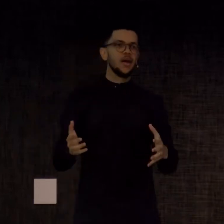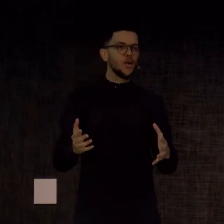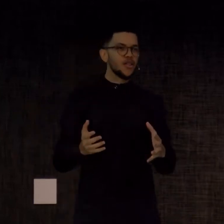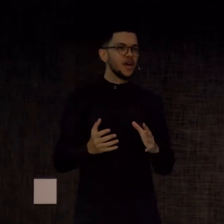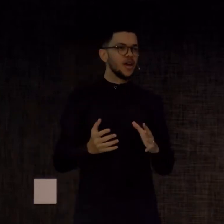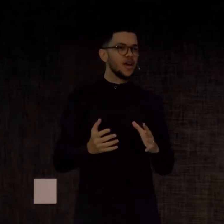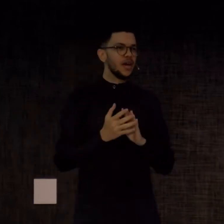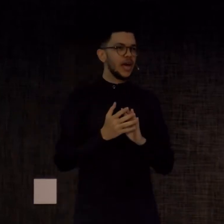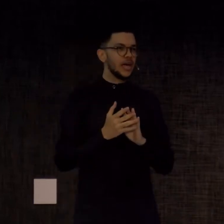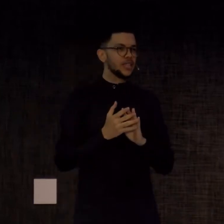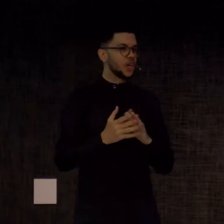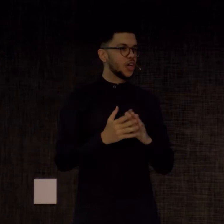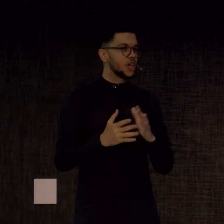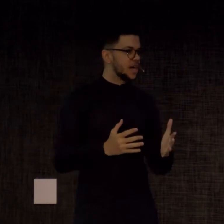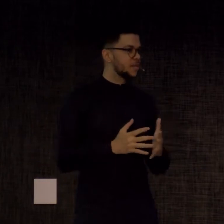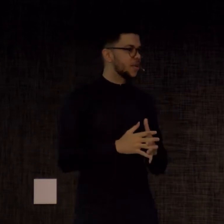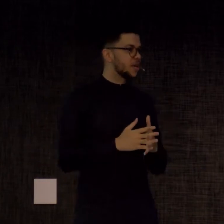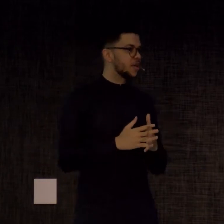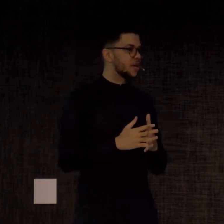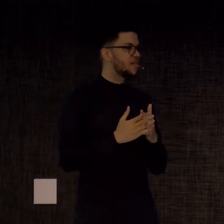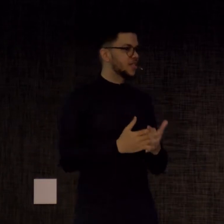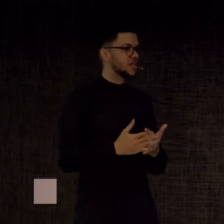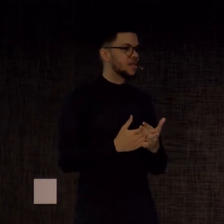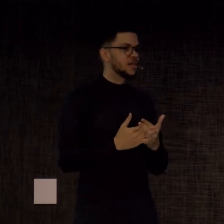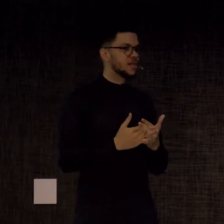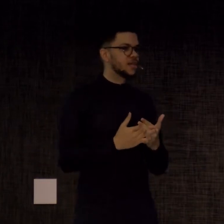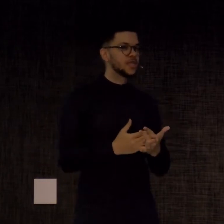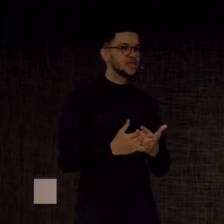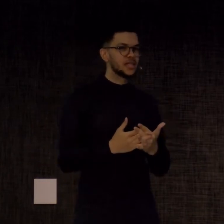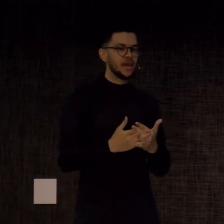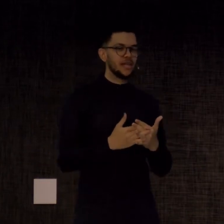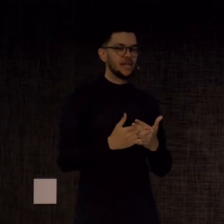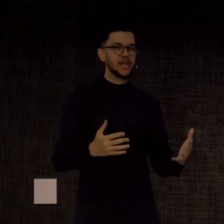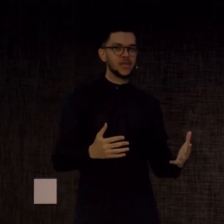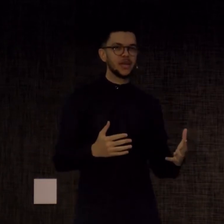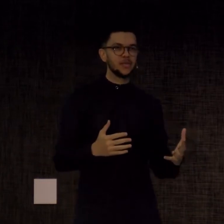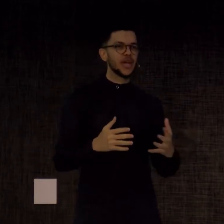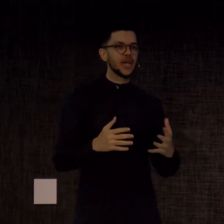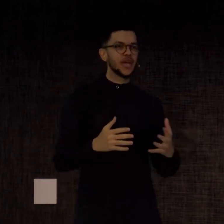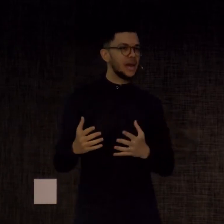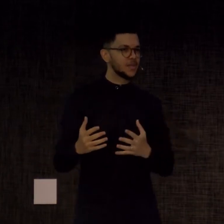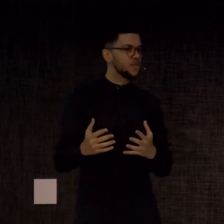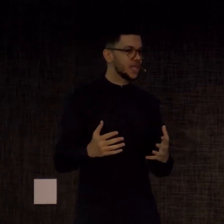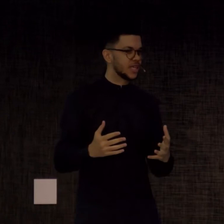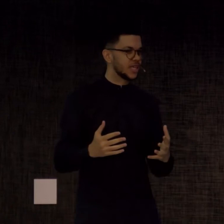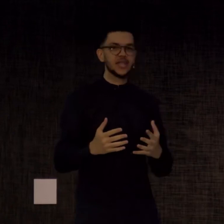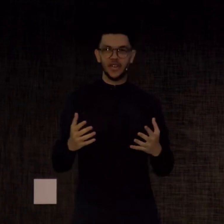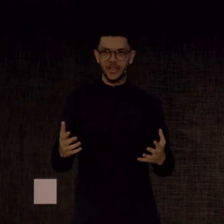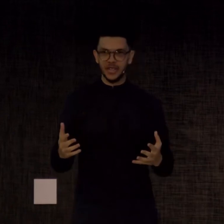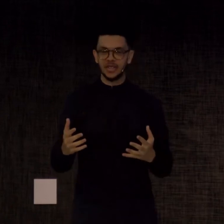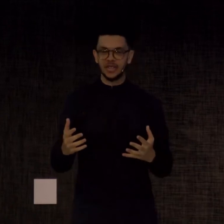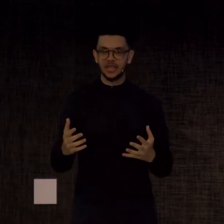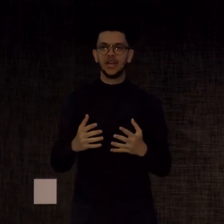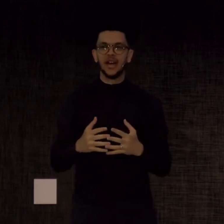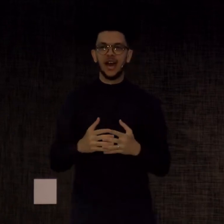The author John Steinberg often quips that South Africa has been on the brink of collapse for at least 100